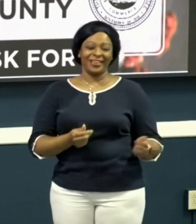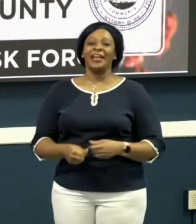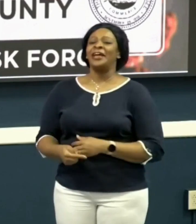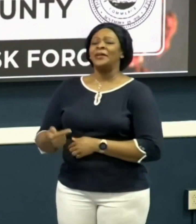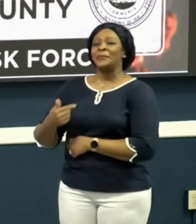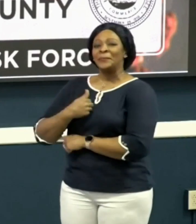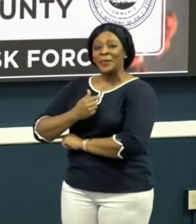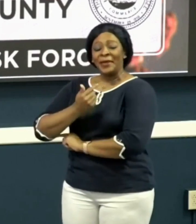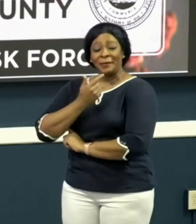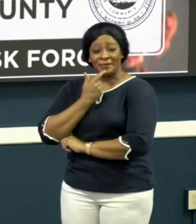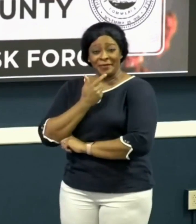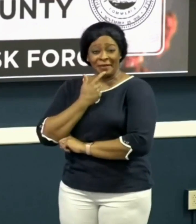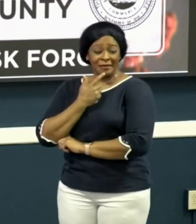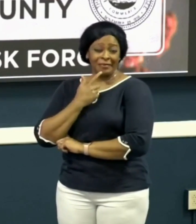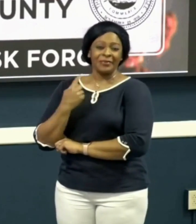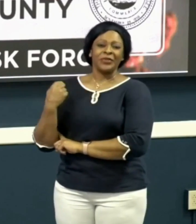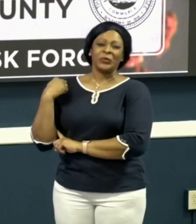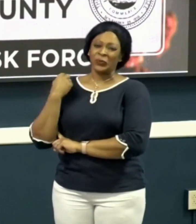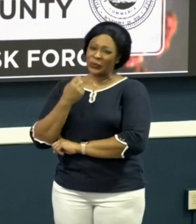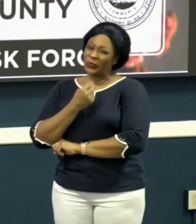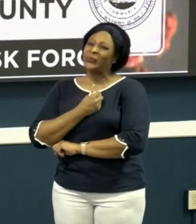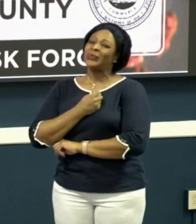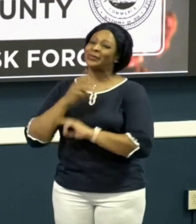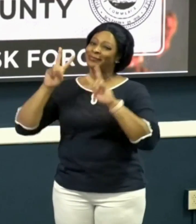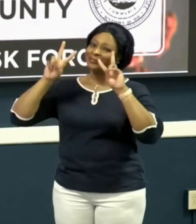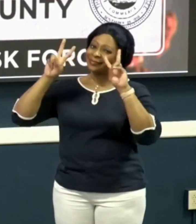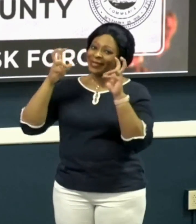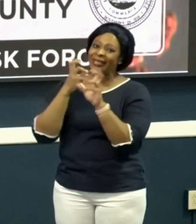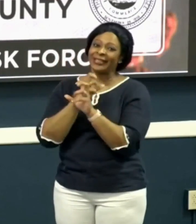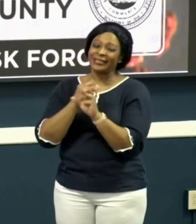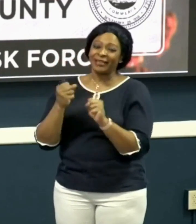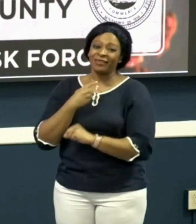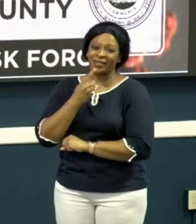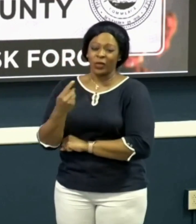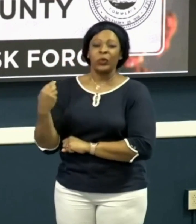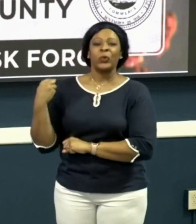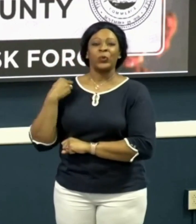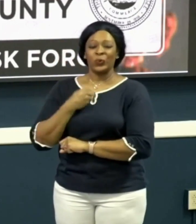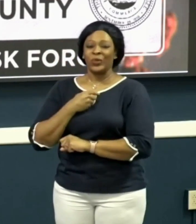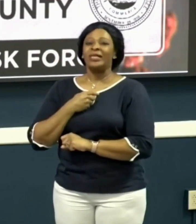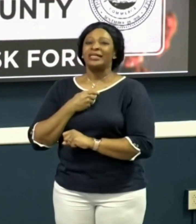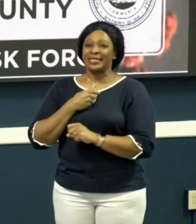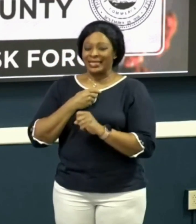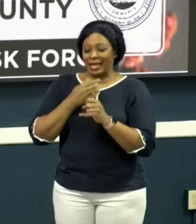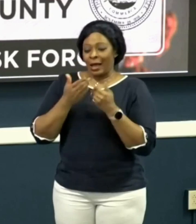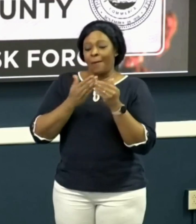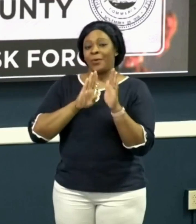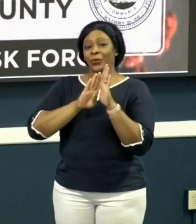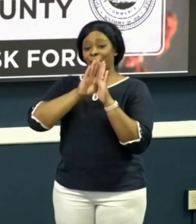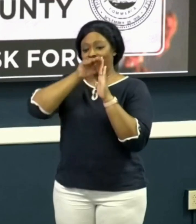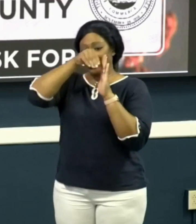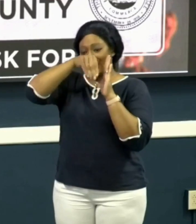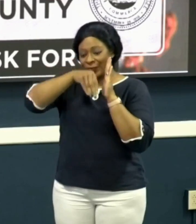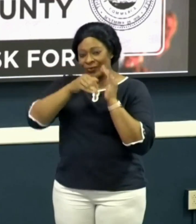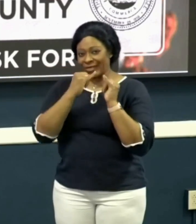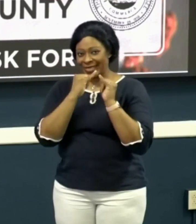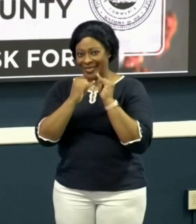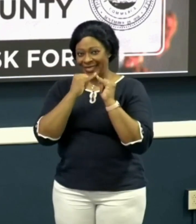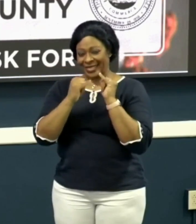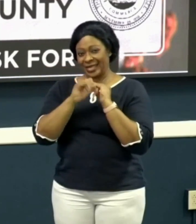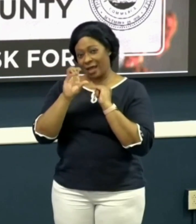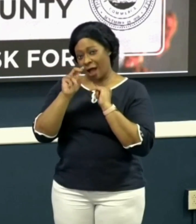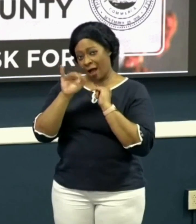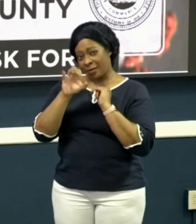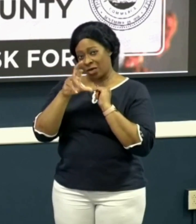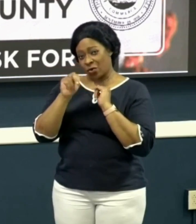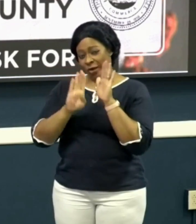I would say that we are pretty safe in saying that we are toward the tail end of the Omicron